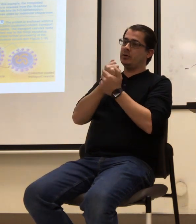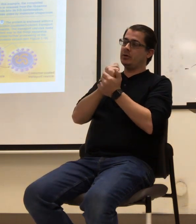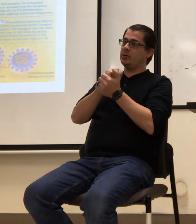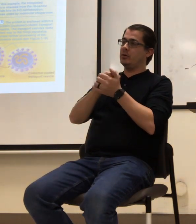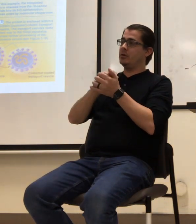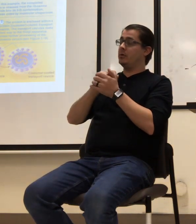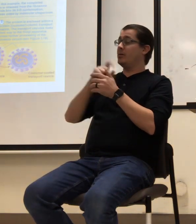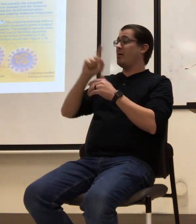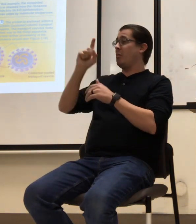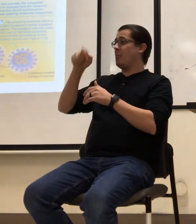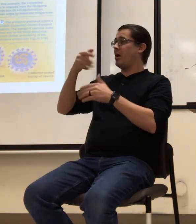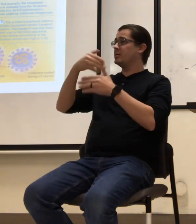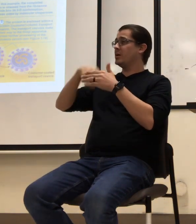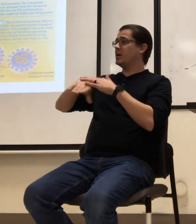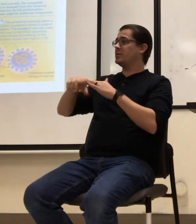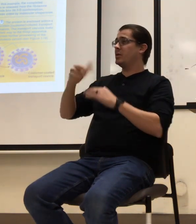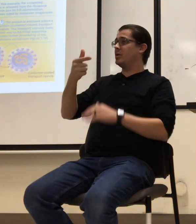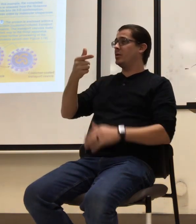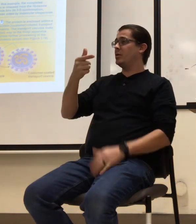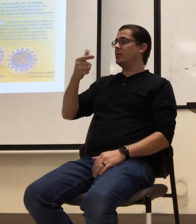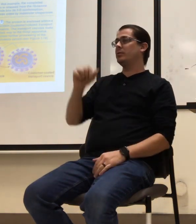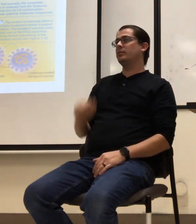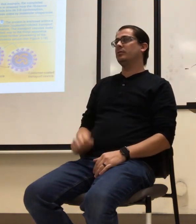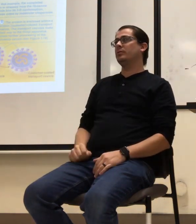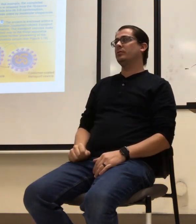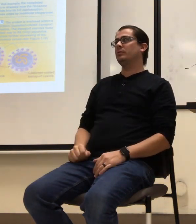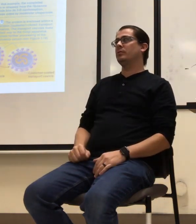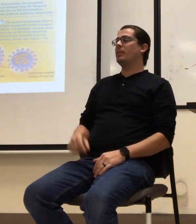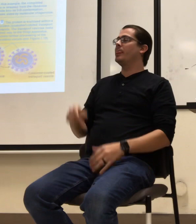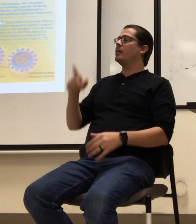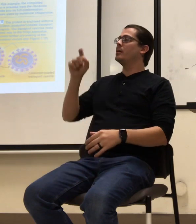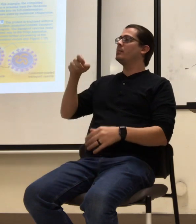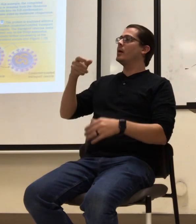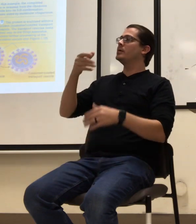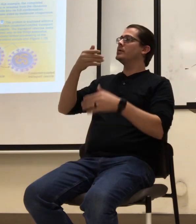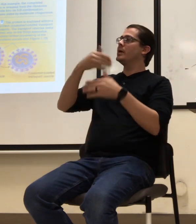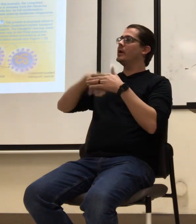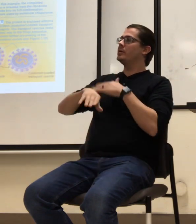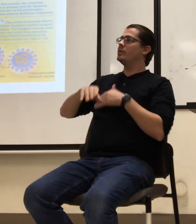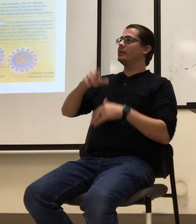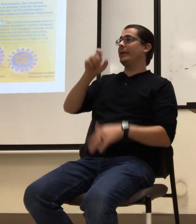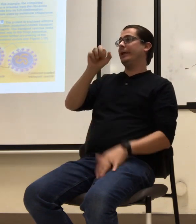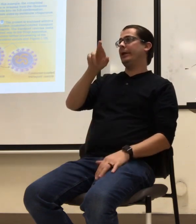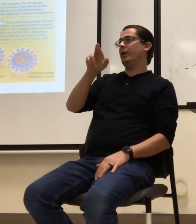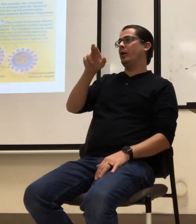the Golgi, I should say in order, the ER/Golgi